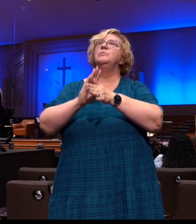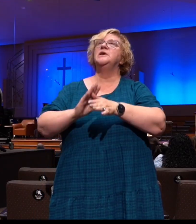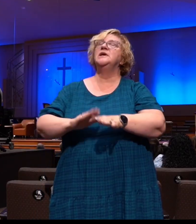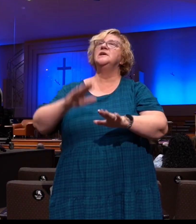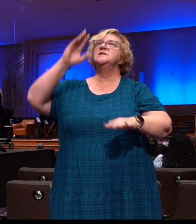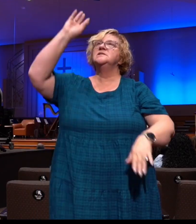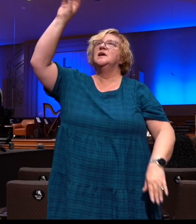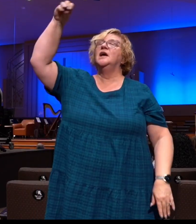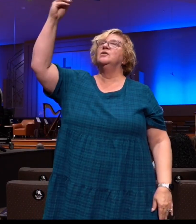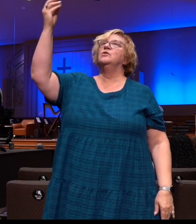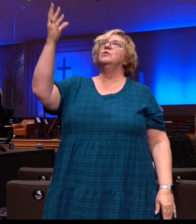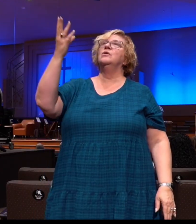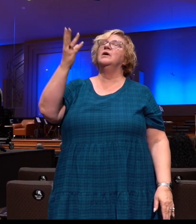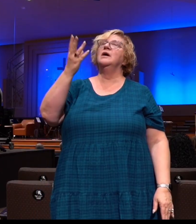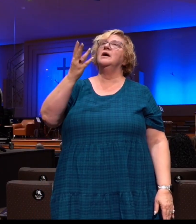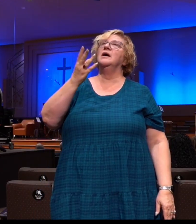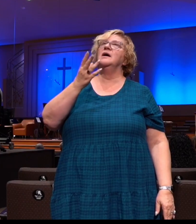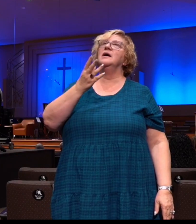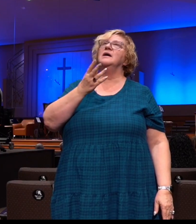grace